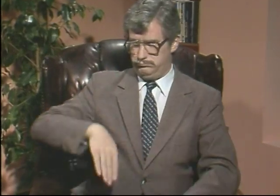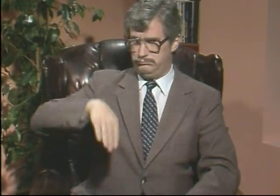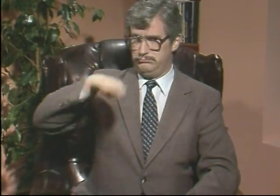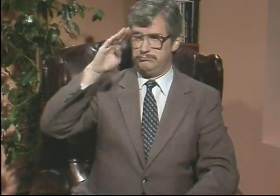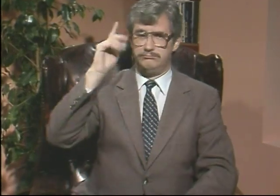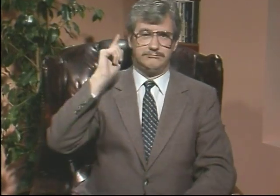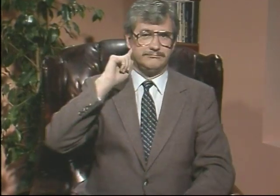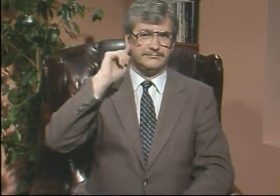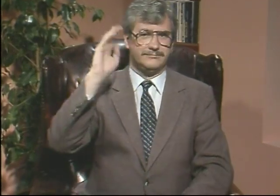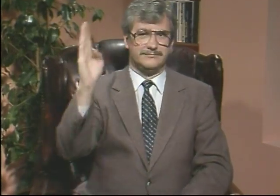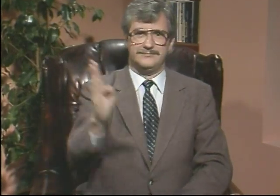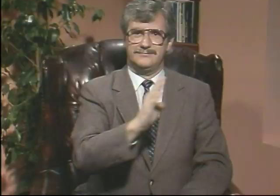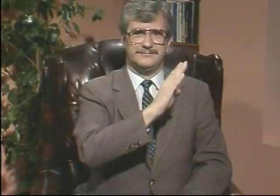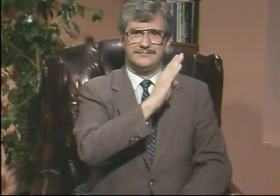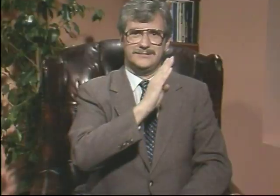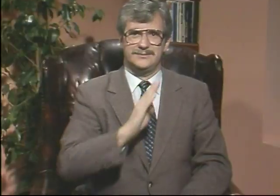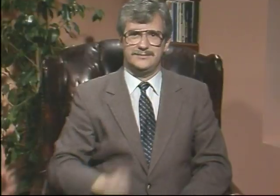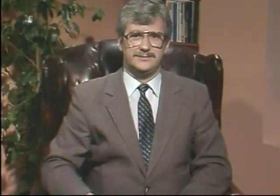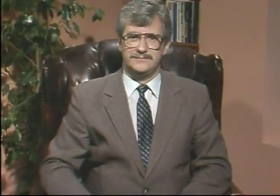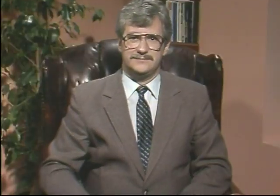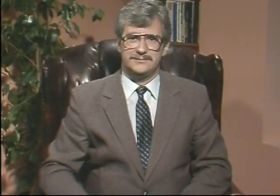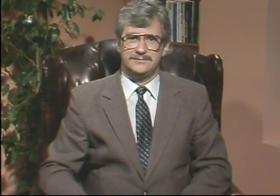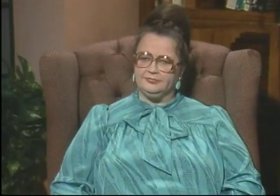who grew up and have never heard before?